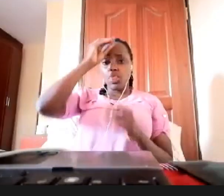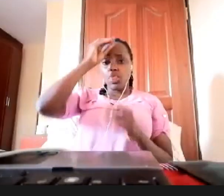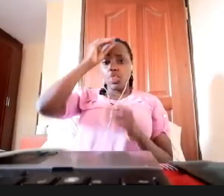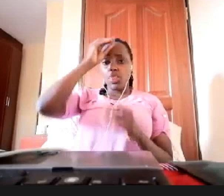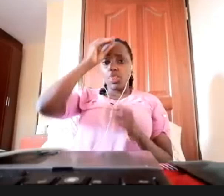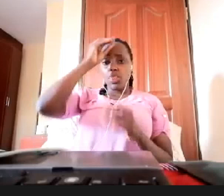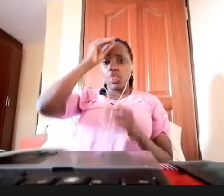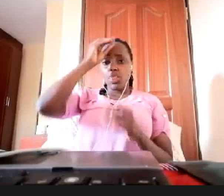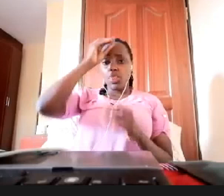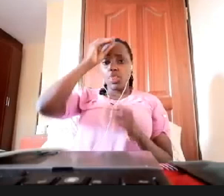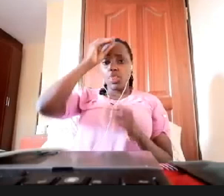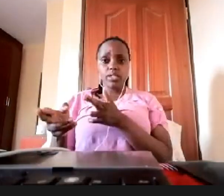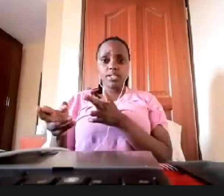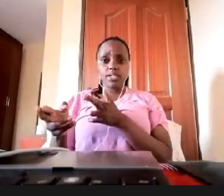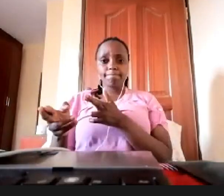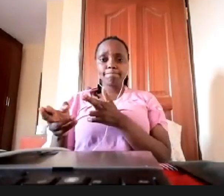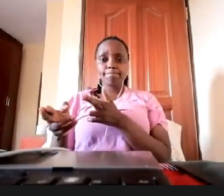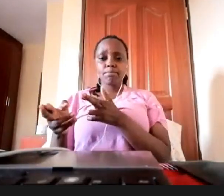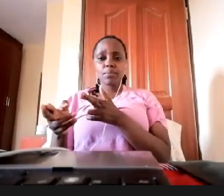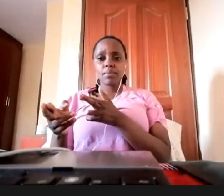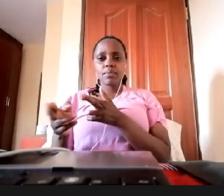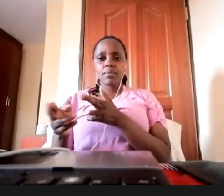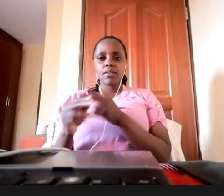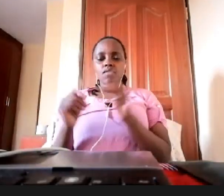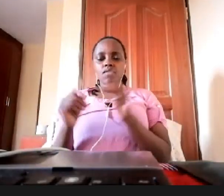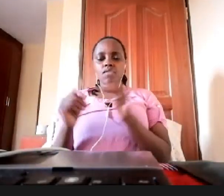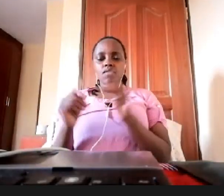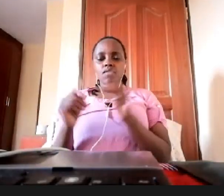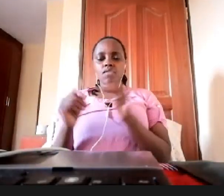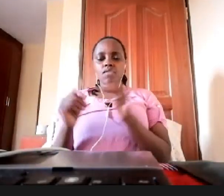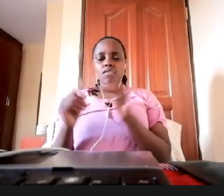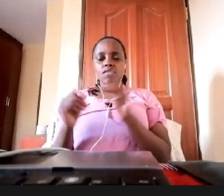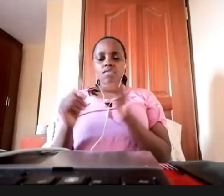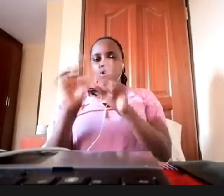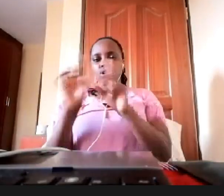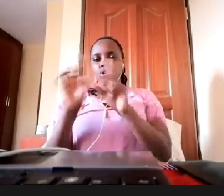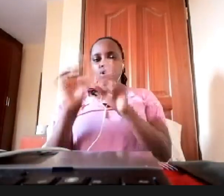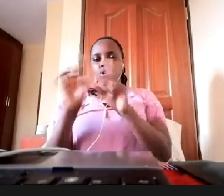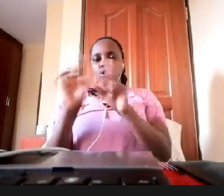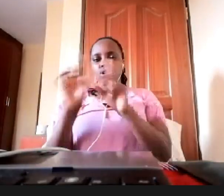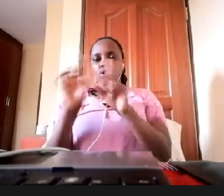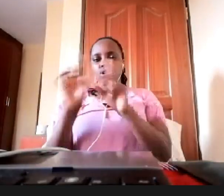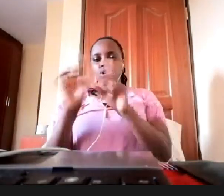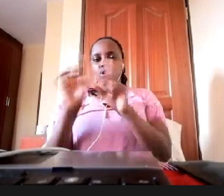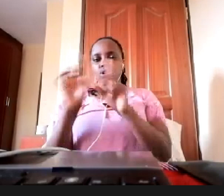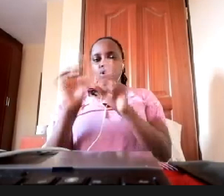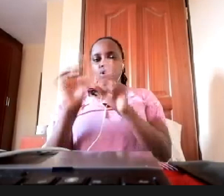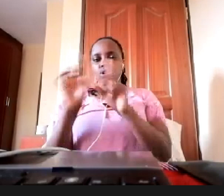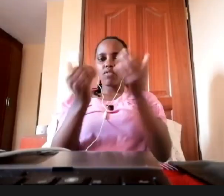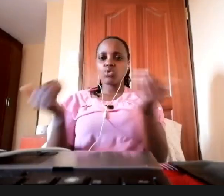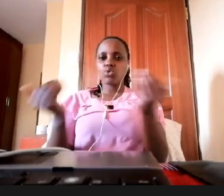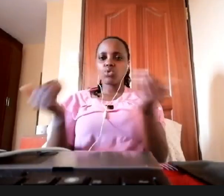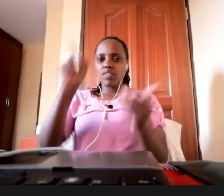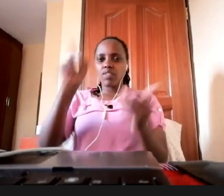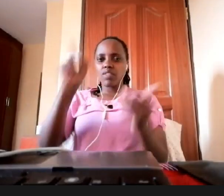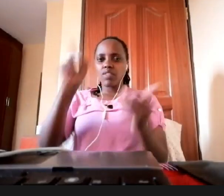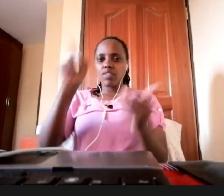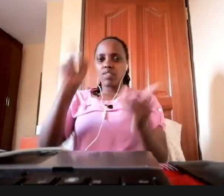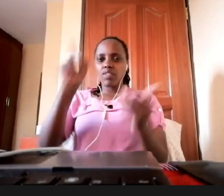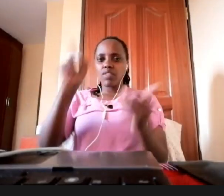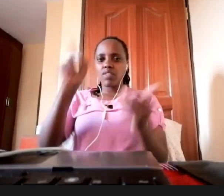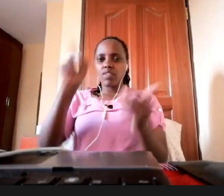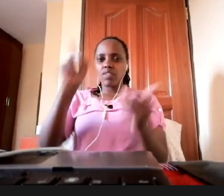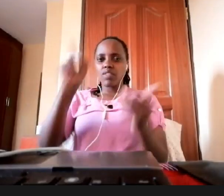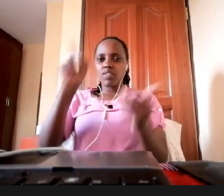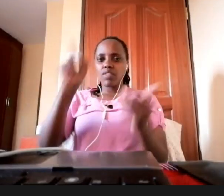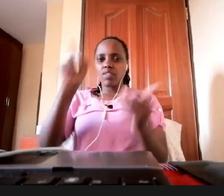the report. A short questionnaire was also developed, administered amongst children in the rural Gambia,